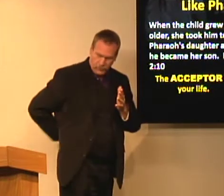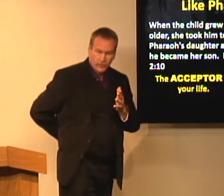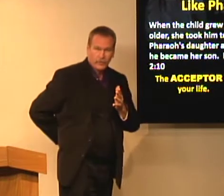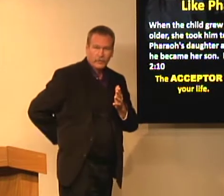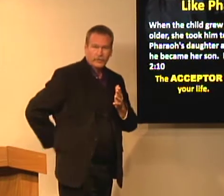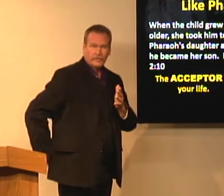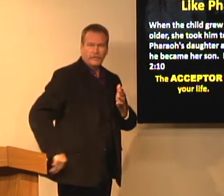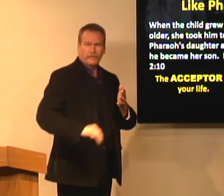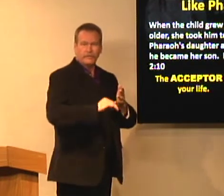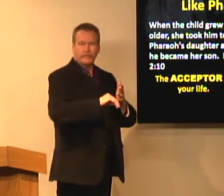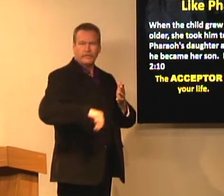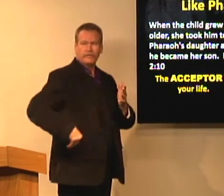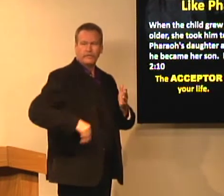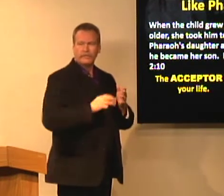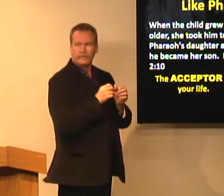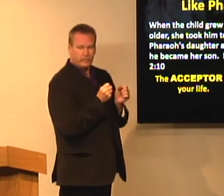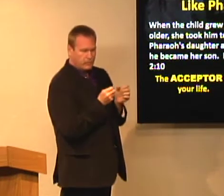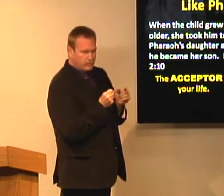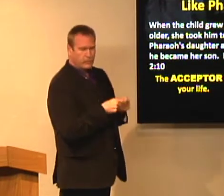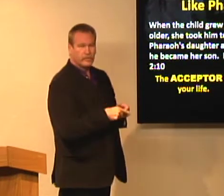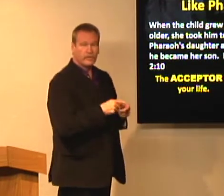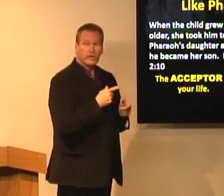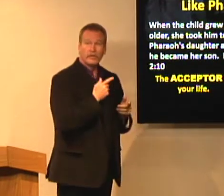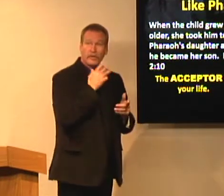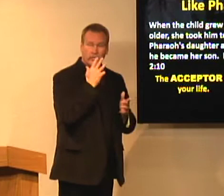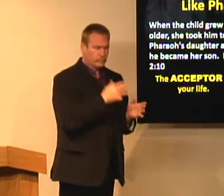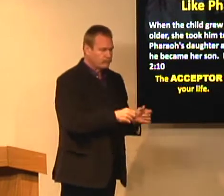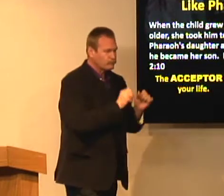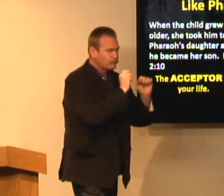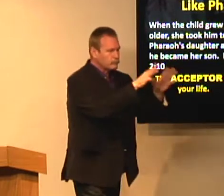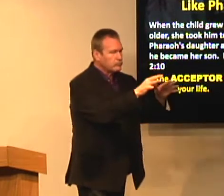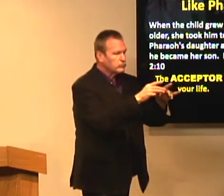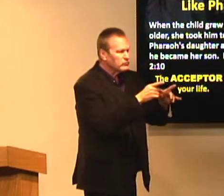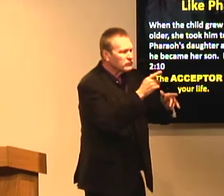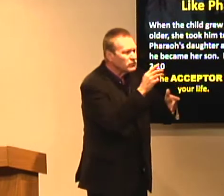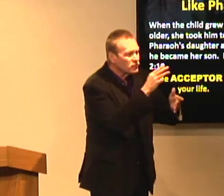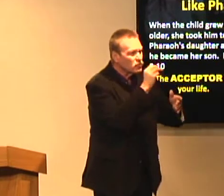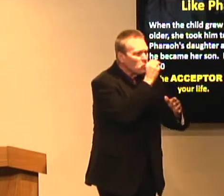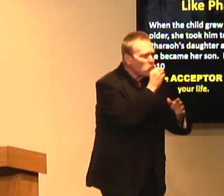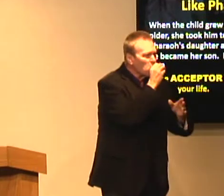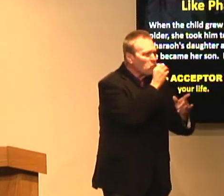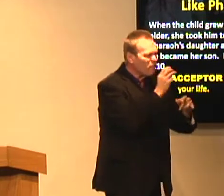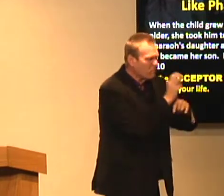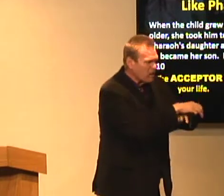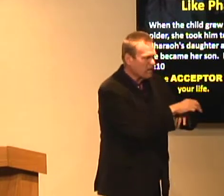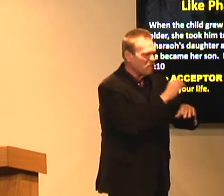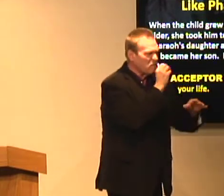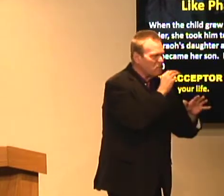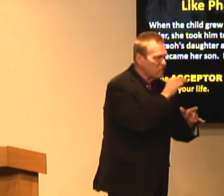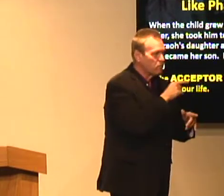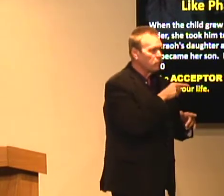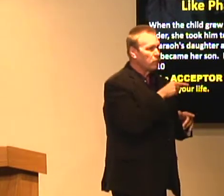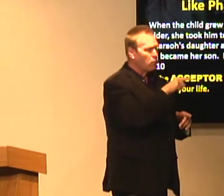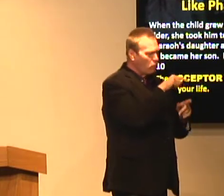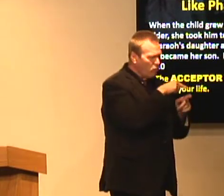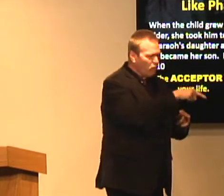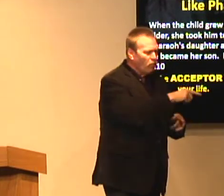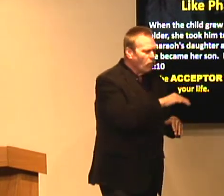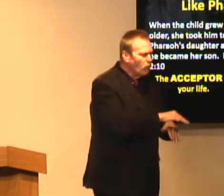But signing is just put aside. It's not mentioned. They don't say that. So they go to their computers and they force the child to